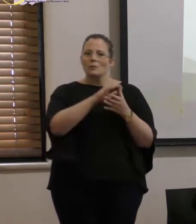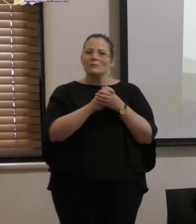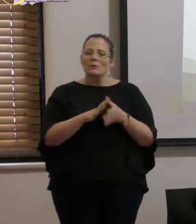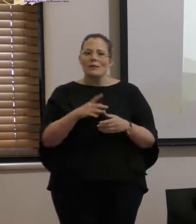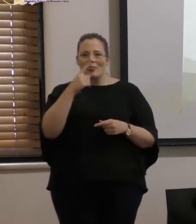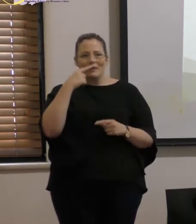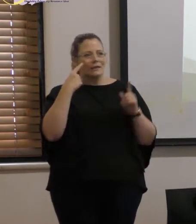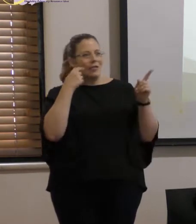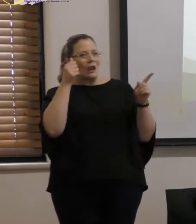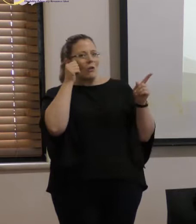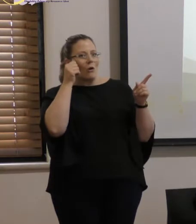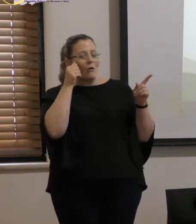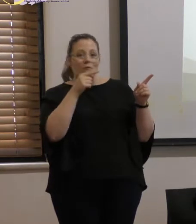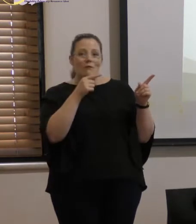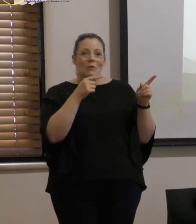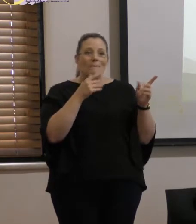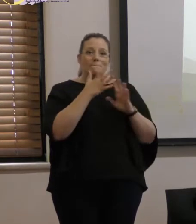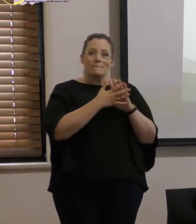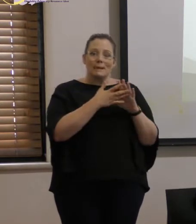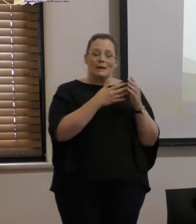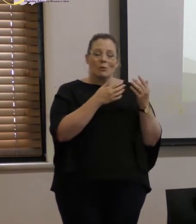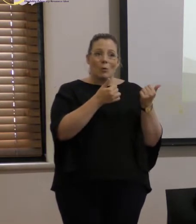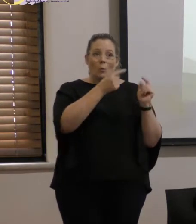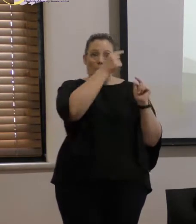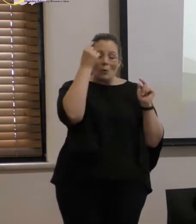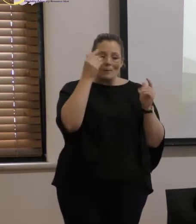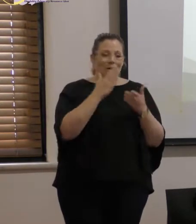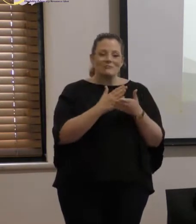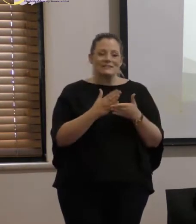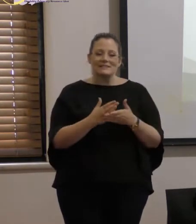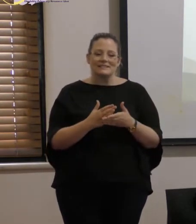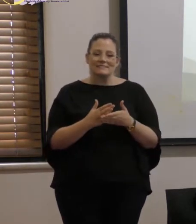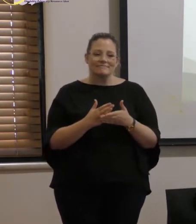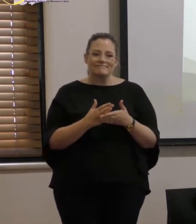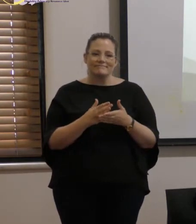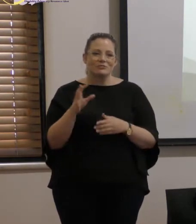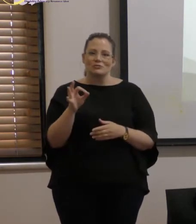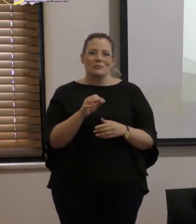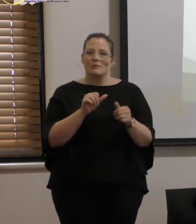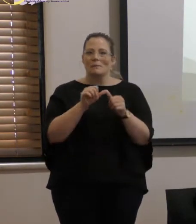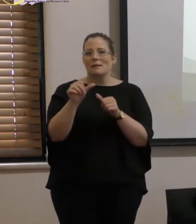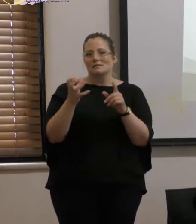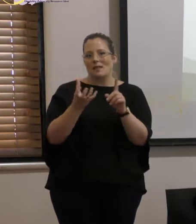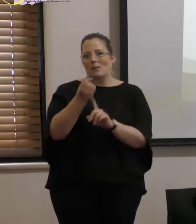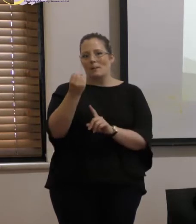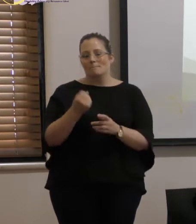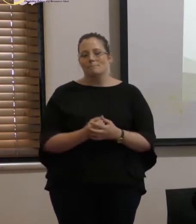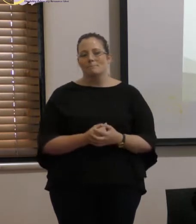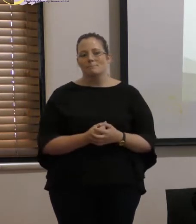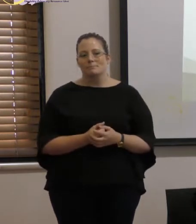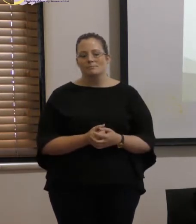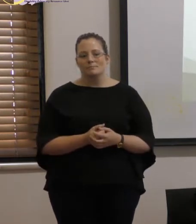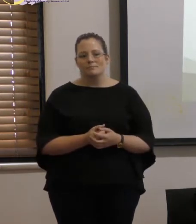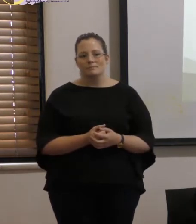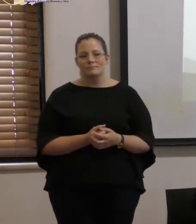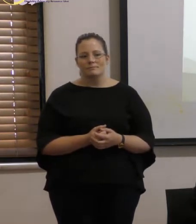with the best of intentions, but often causes not optimal outcomes and sometimes harm.